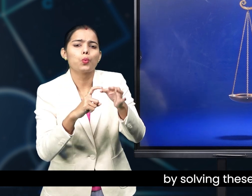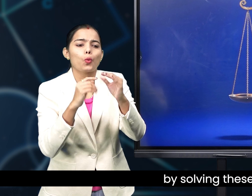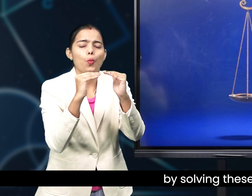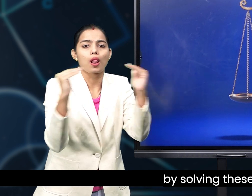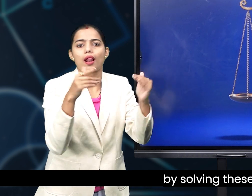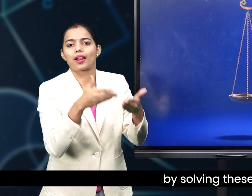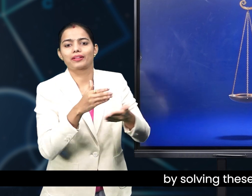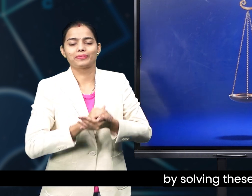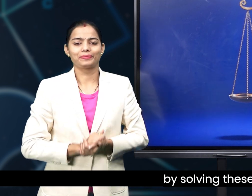equations.